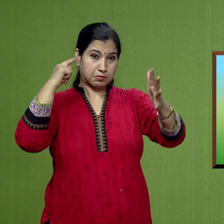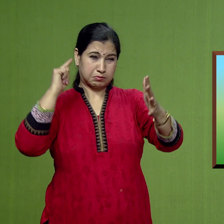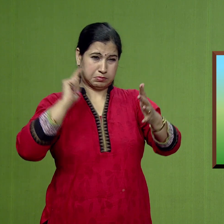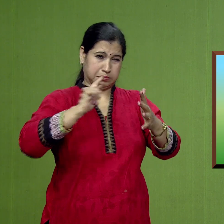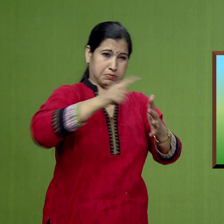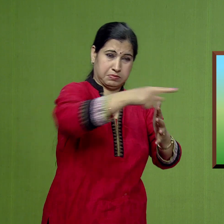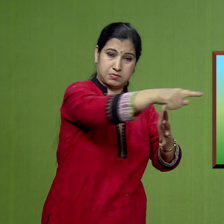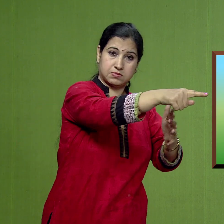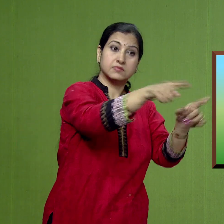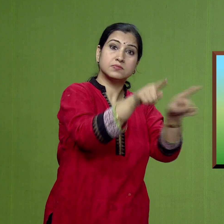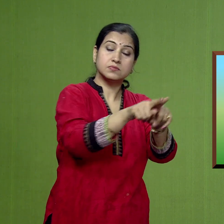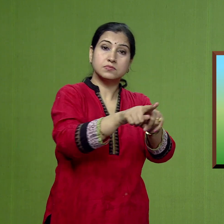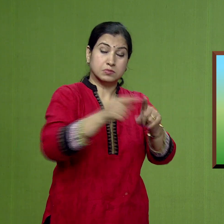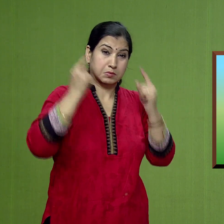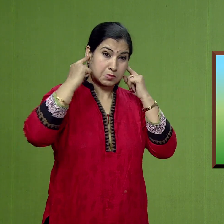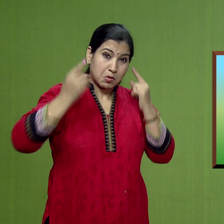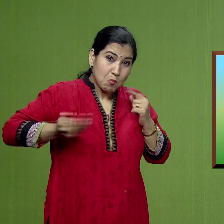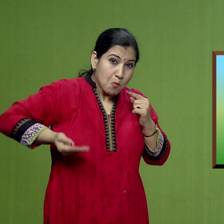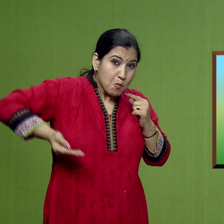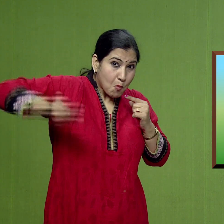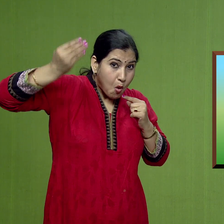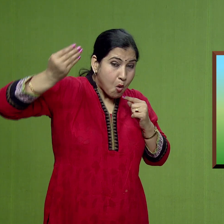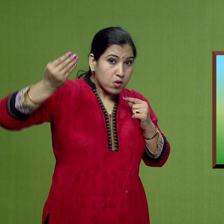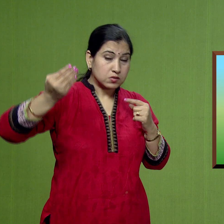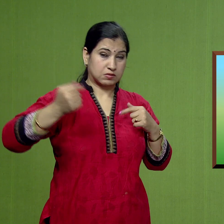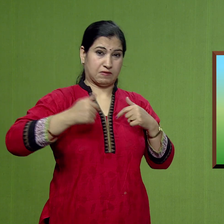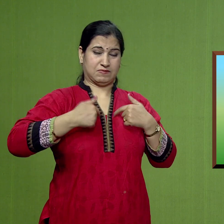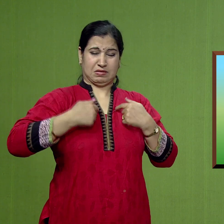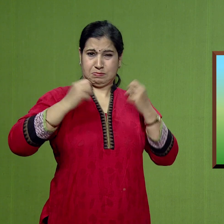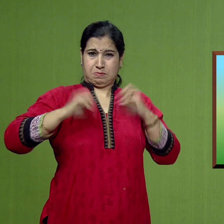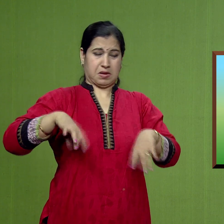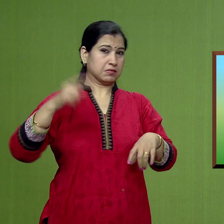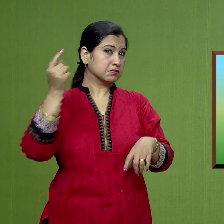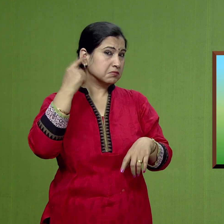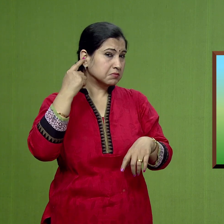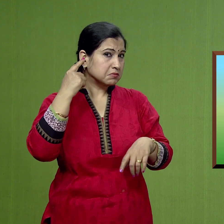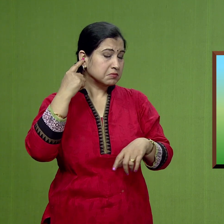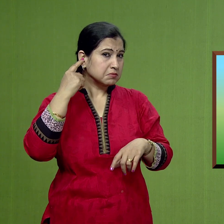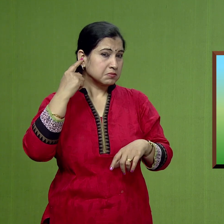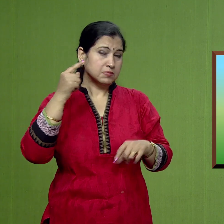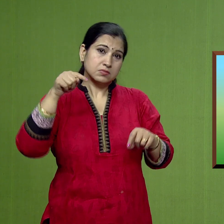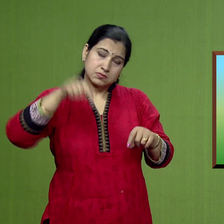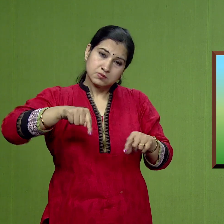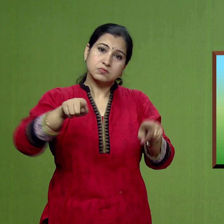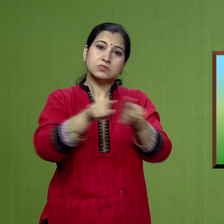and is loud and unpleasant to your ears, it causes noise